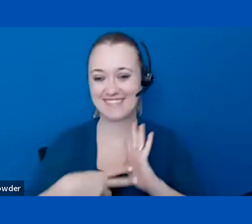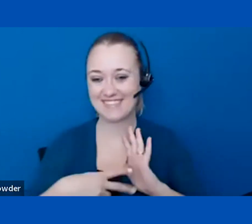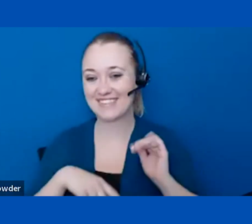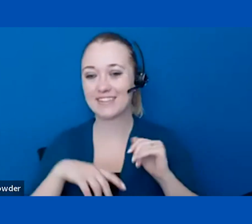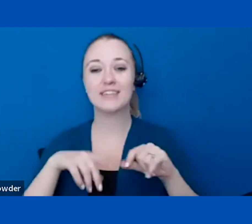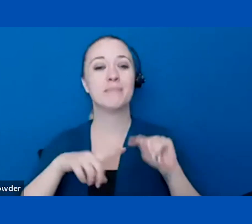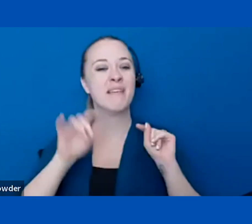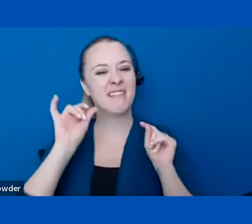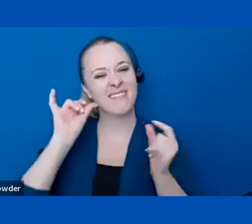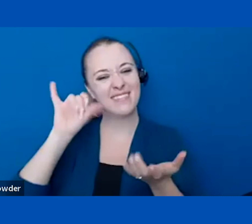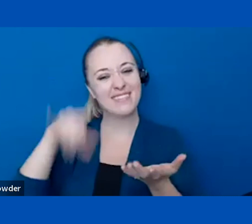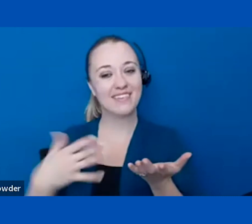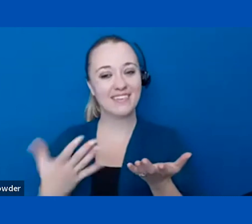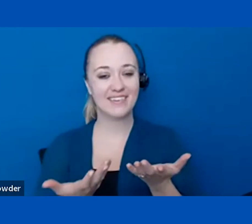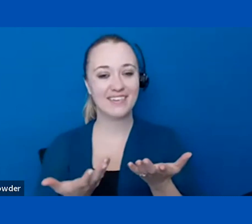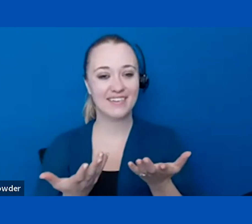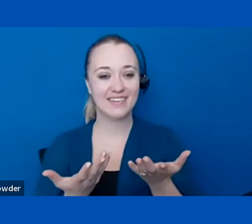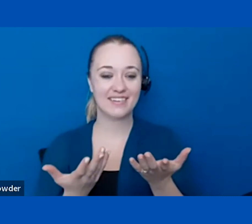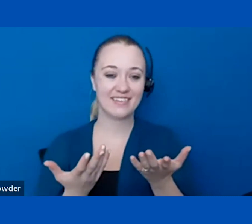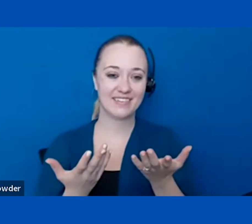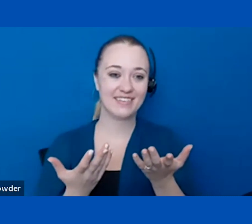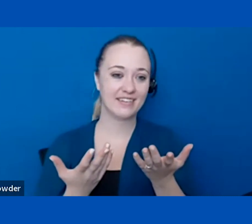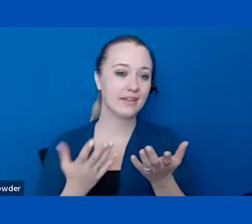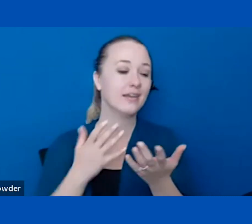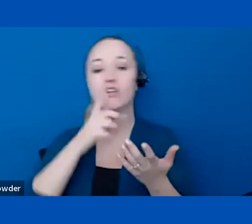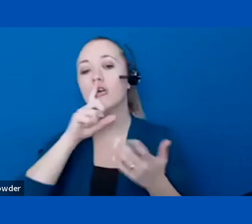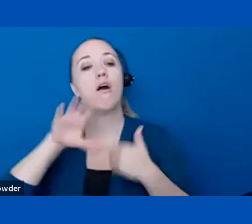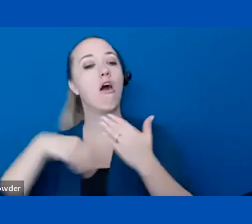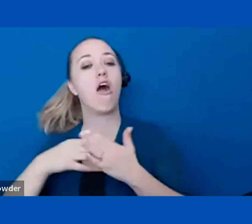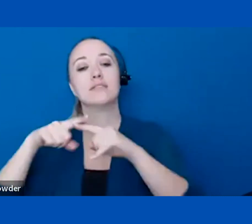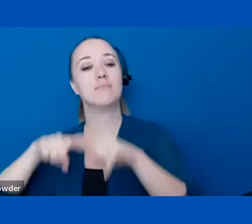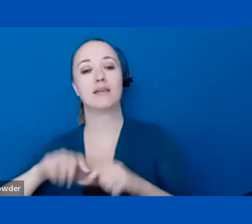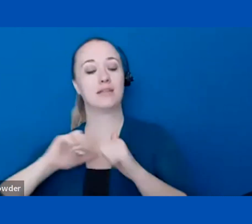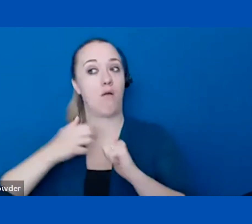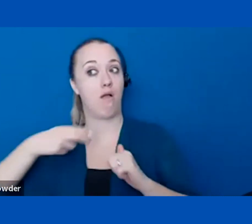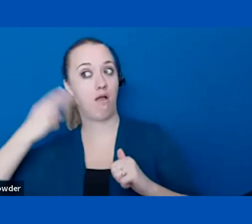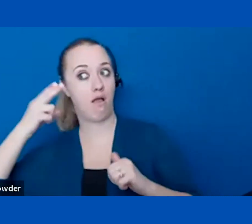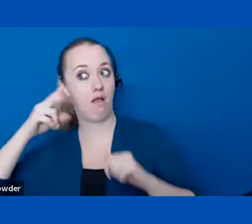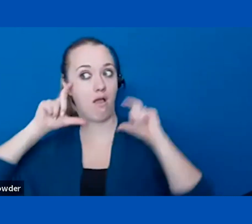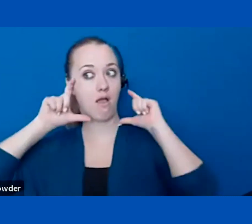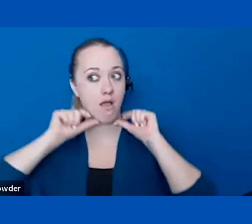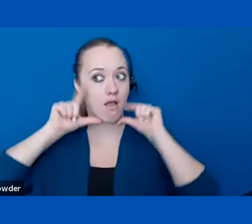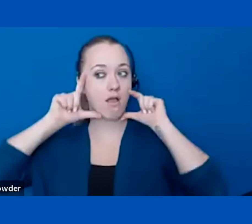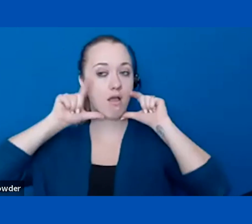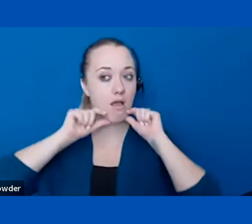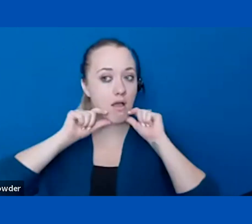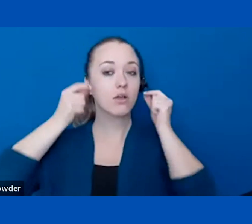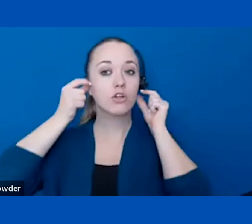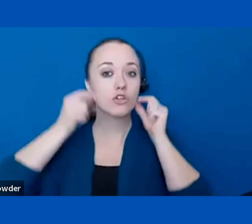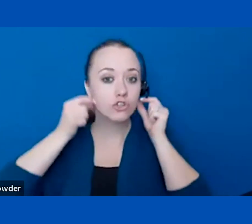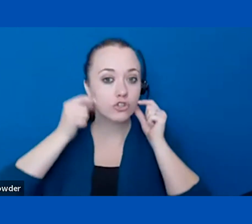yeah, it all depends, like how high, how low you want your beard, your sideburns, and things like